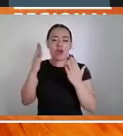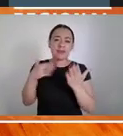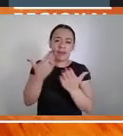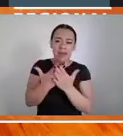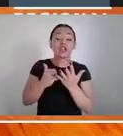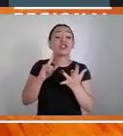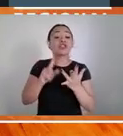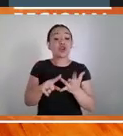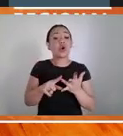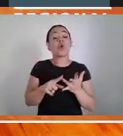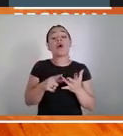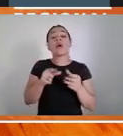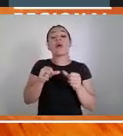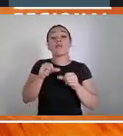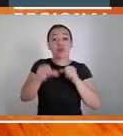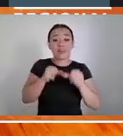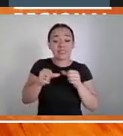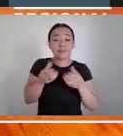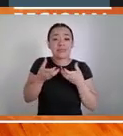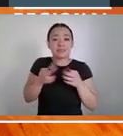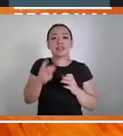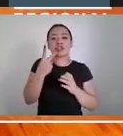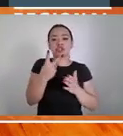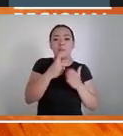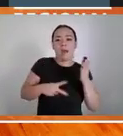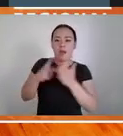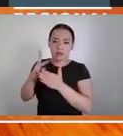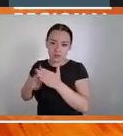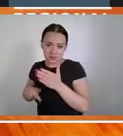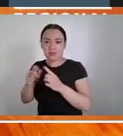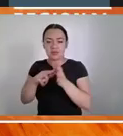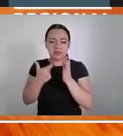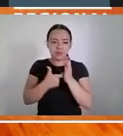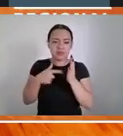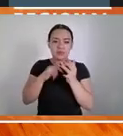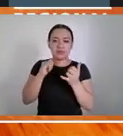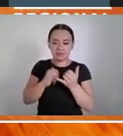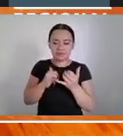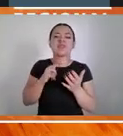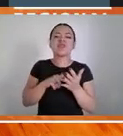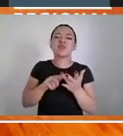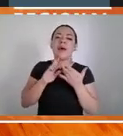been split into two parts with the intention of lightening the administrative load on applicants.